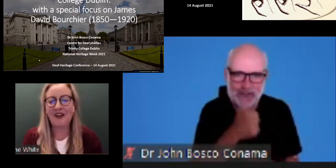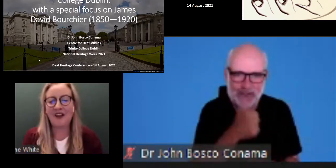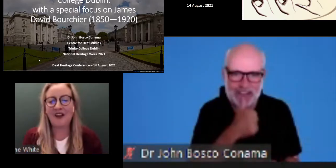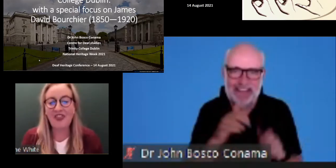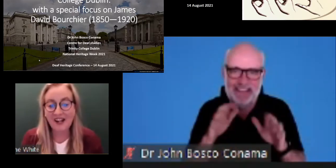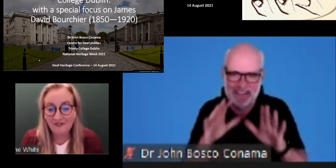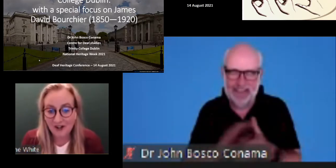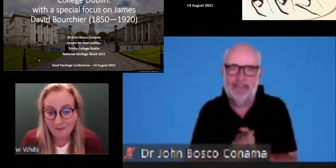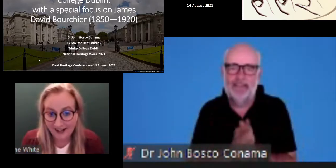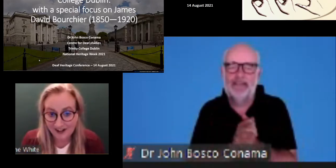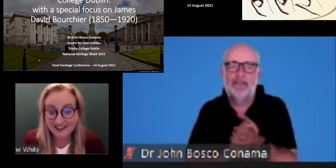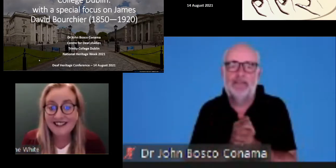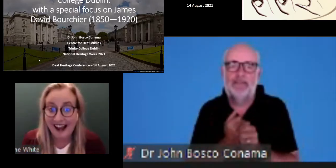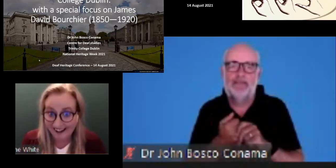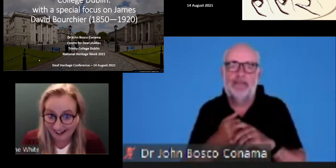So thank you for your patience again.